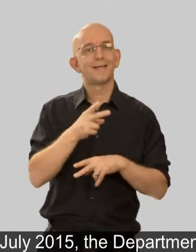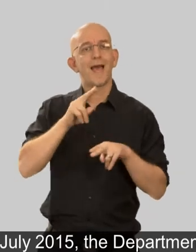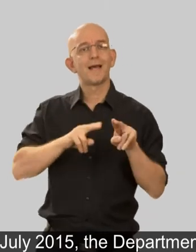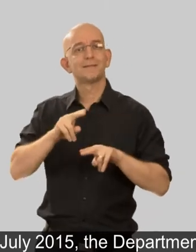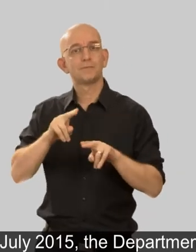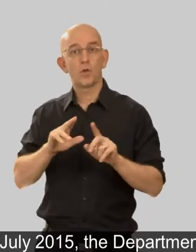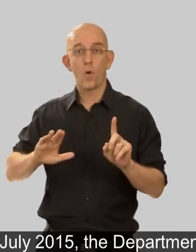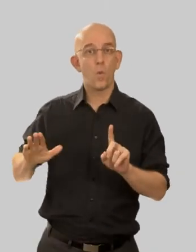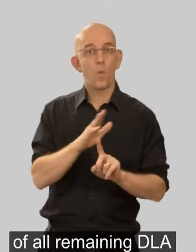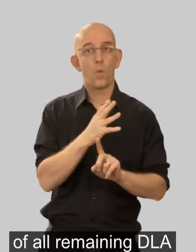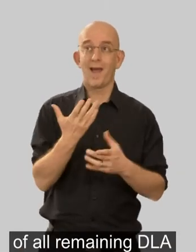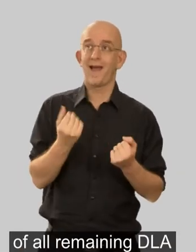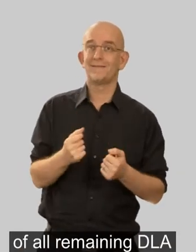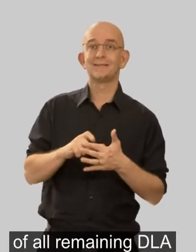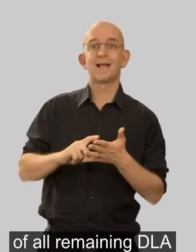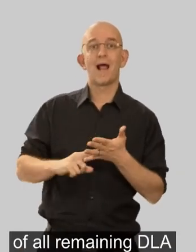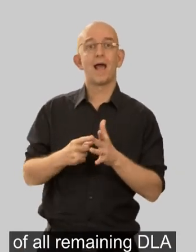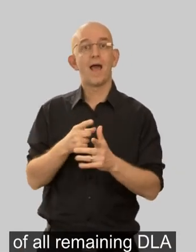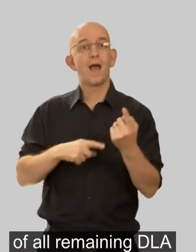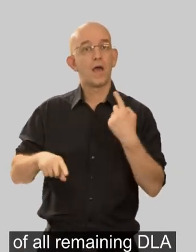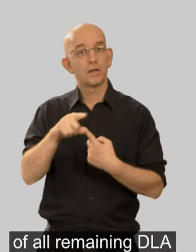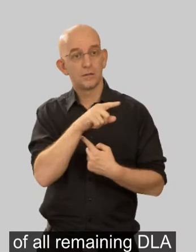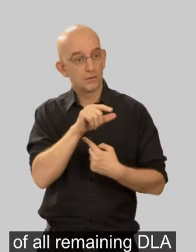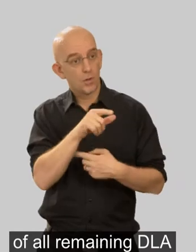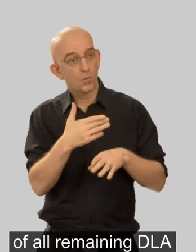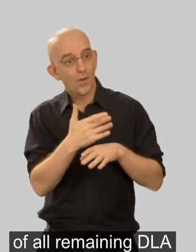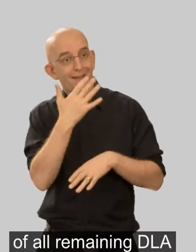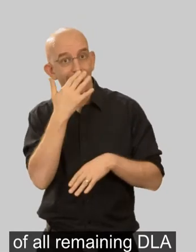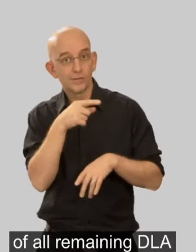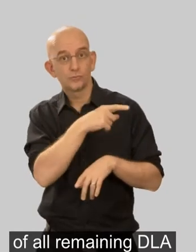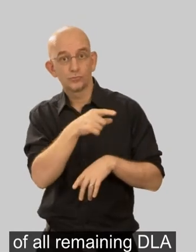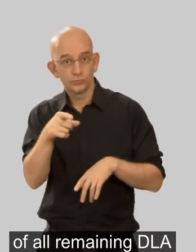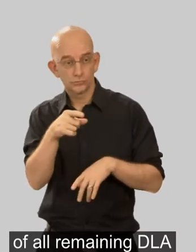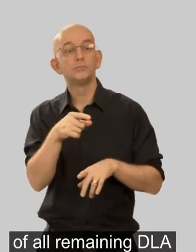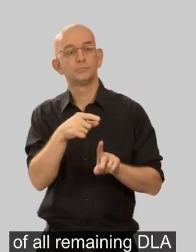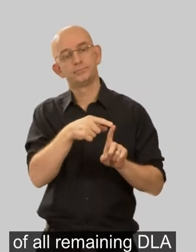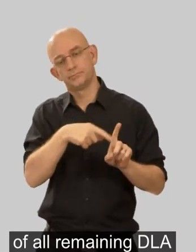of all remaining DLA working age claimants for PIP.